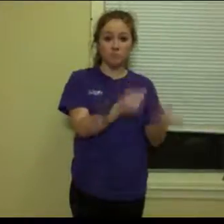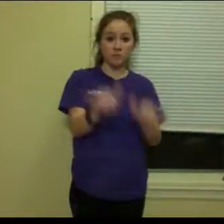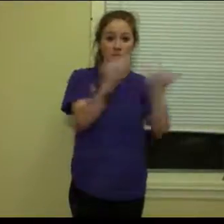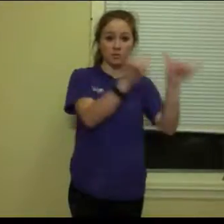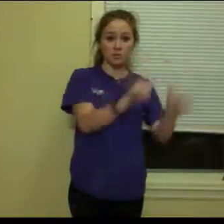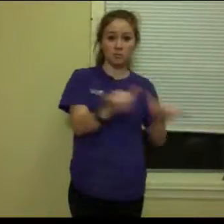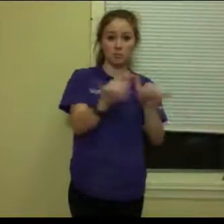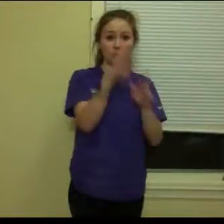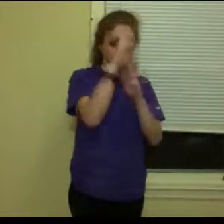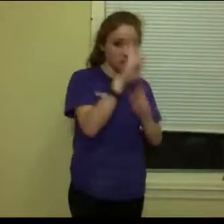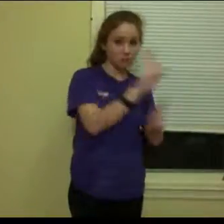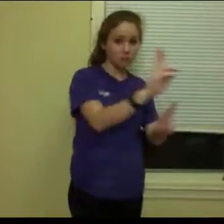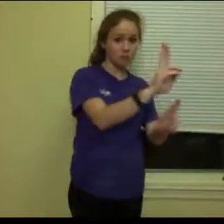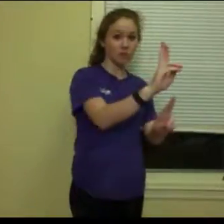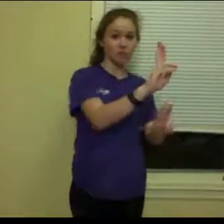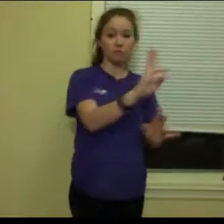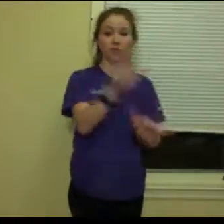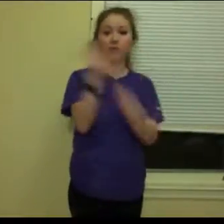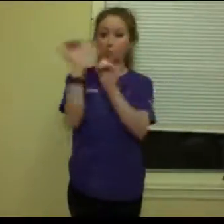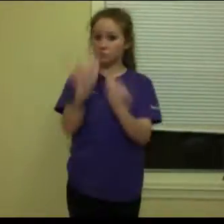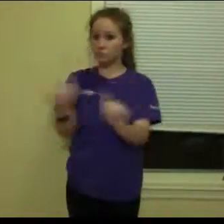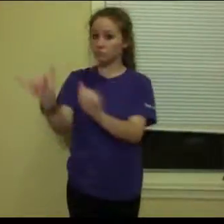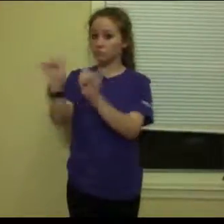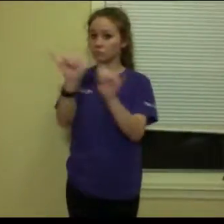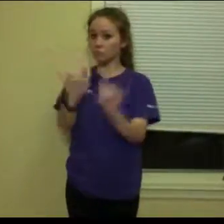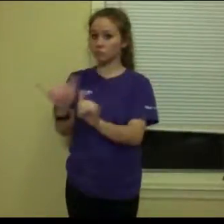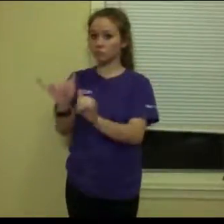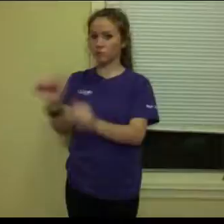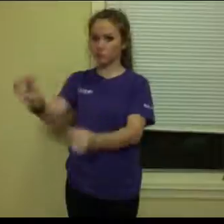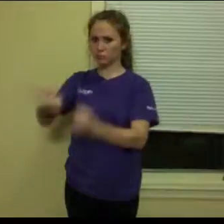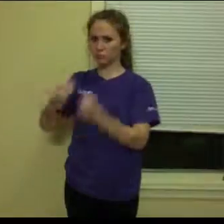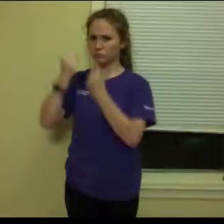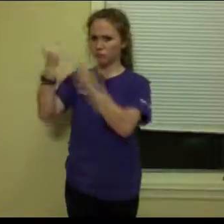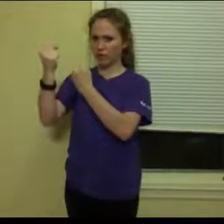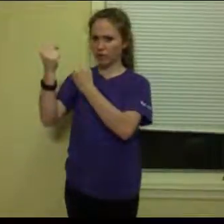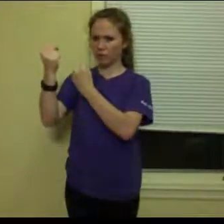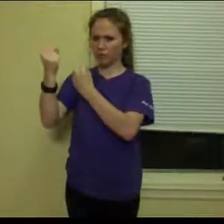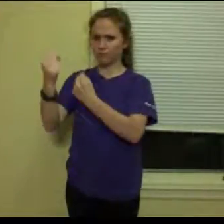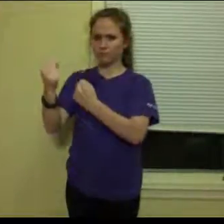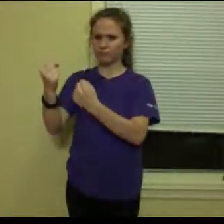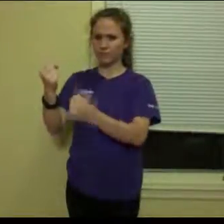students agree for respect and